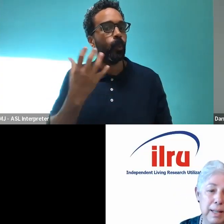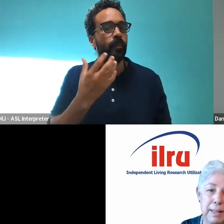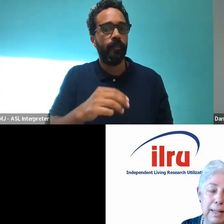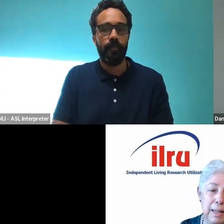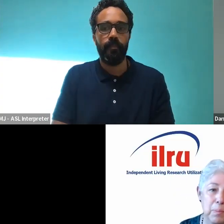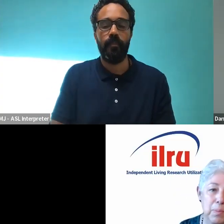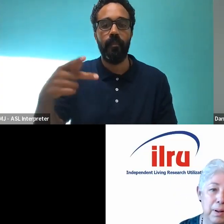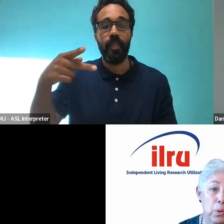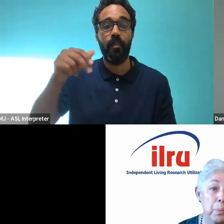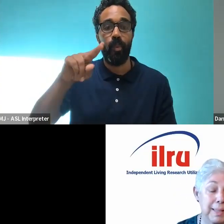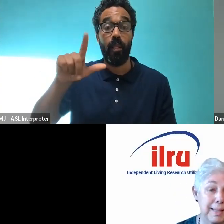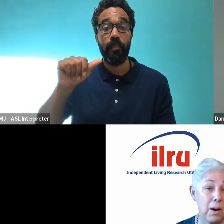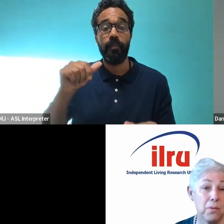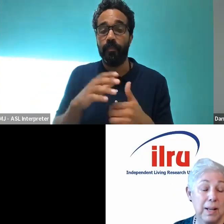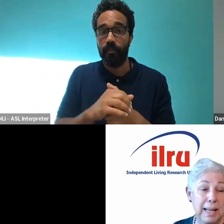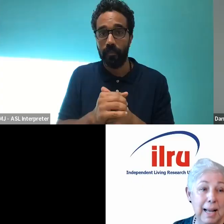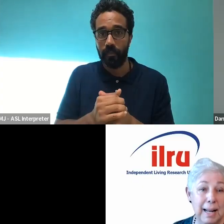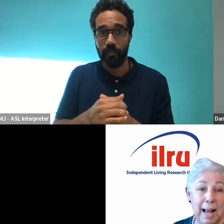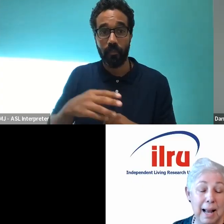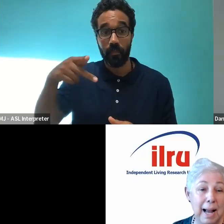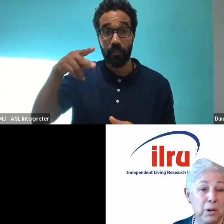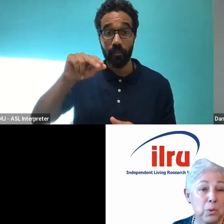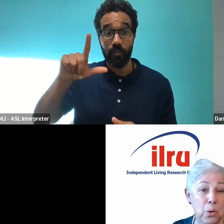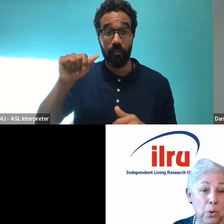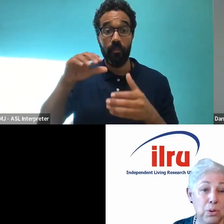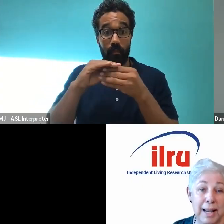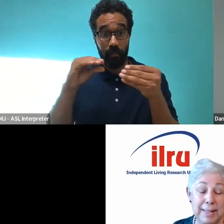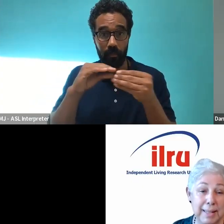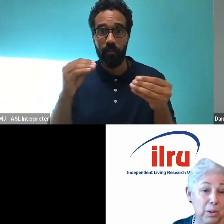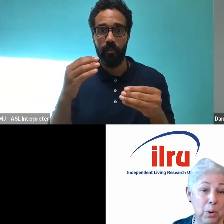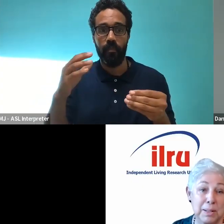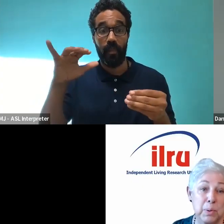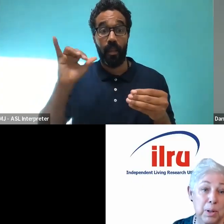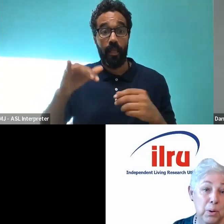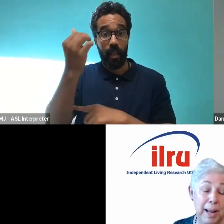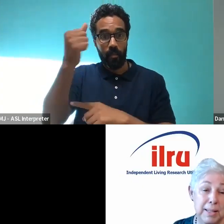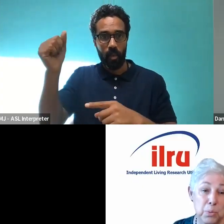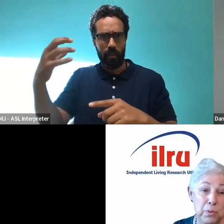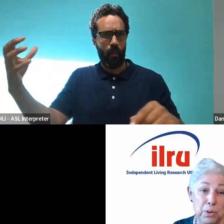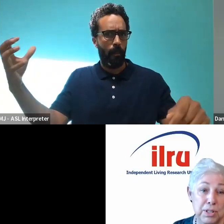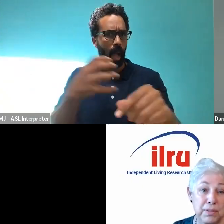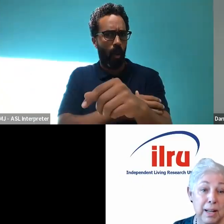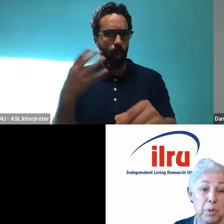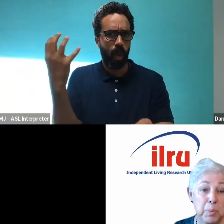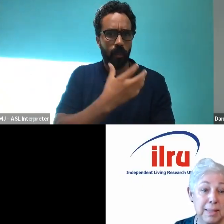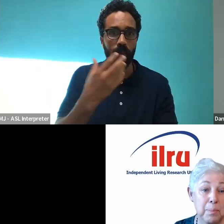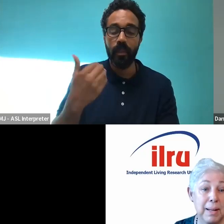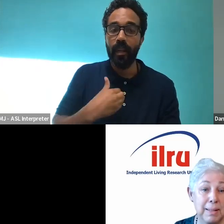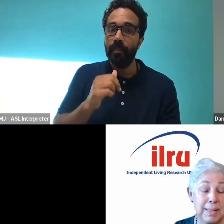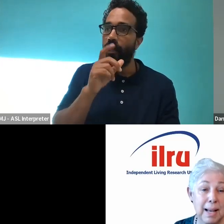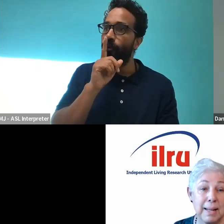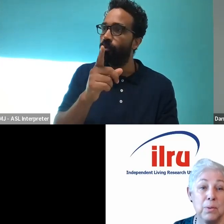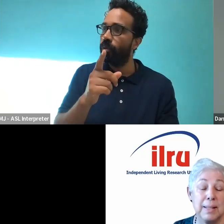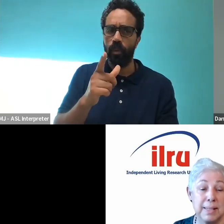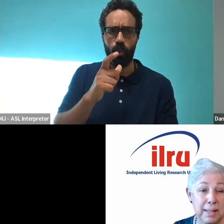of the group itself. And I don't know whose idea it was when the grants were first developed, but